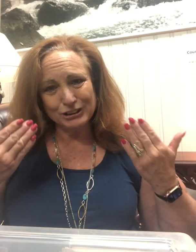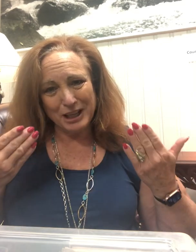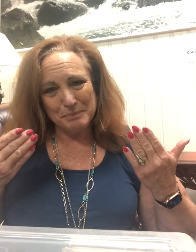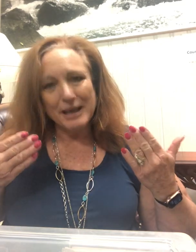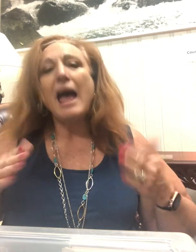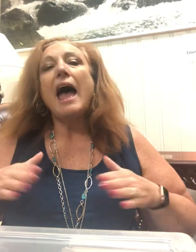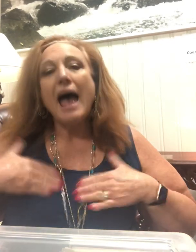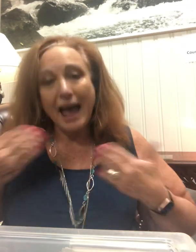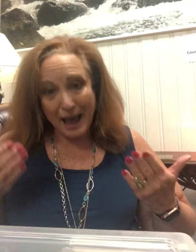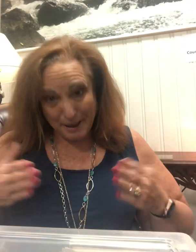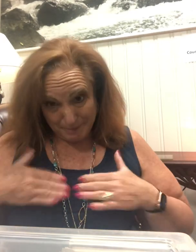up. Happy.